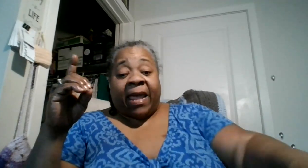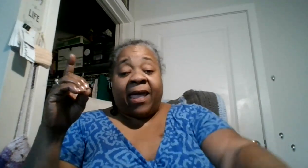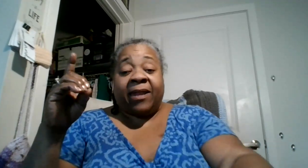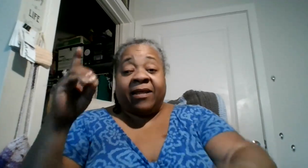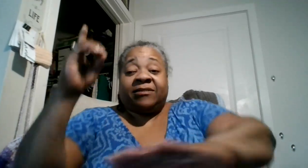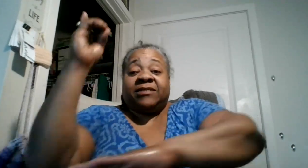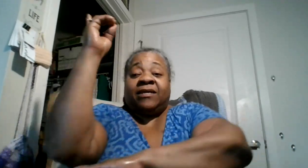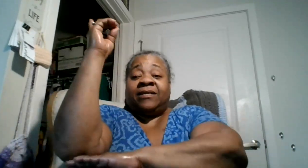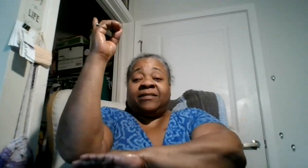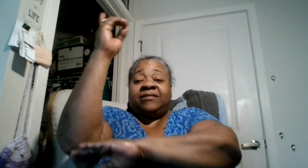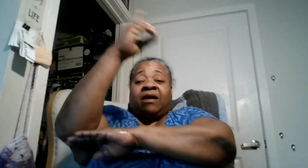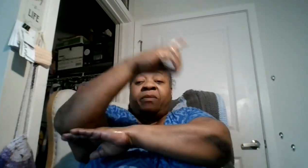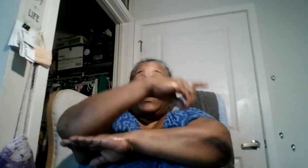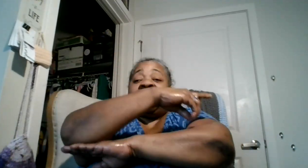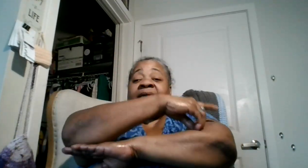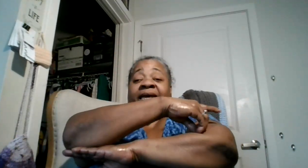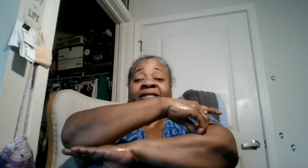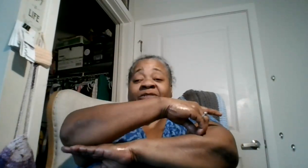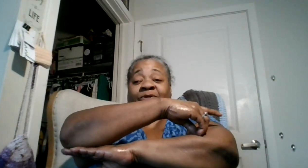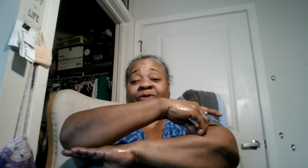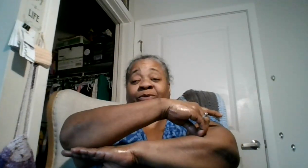And it's top of the day to you.